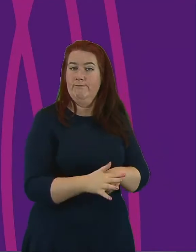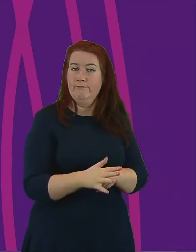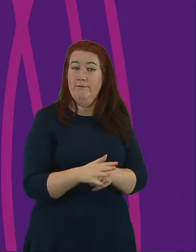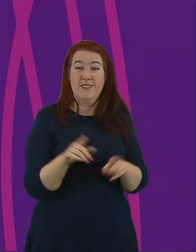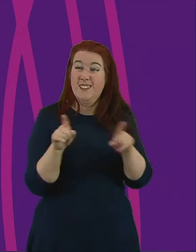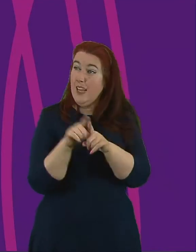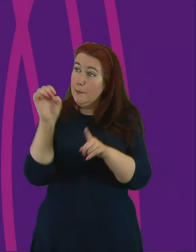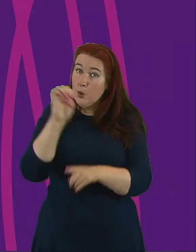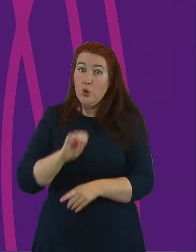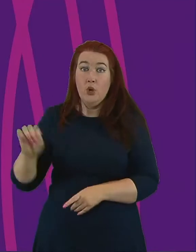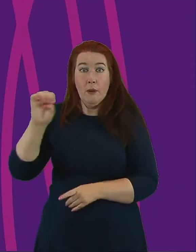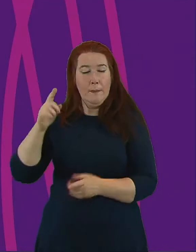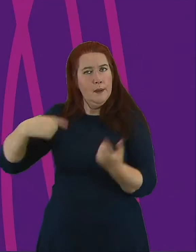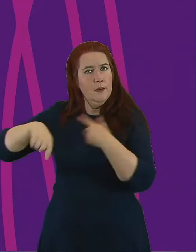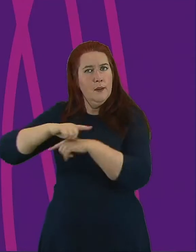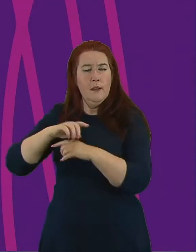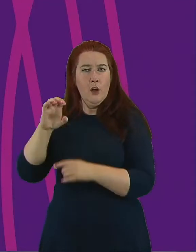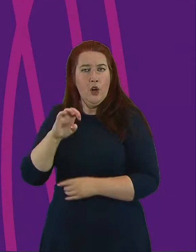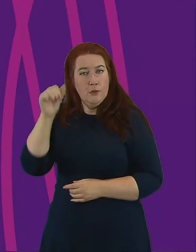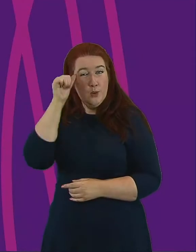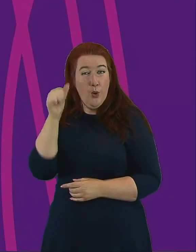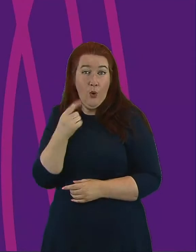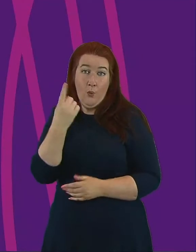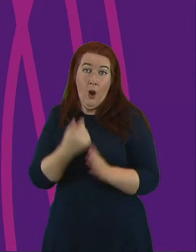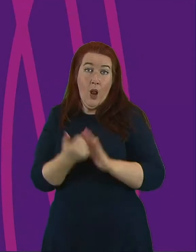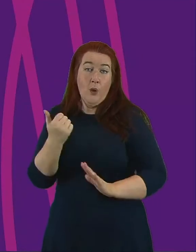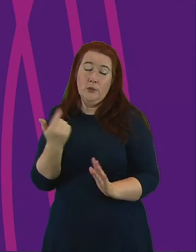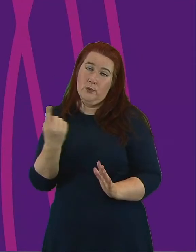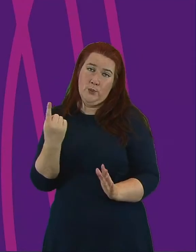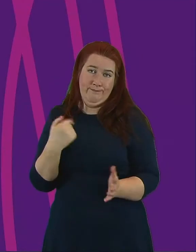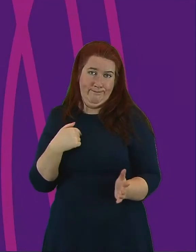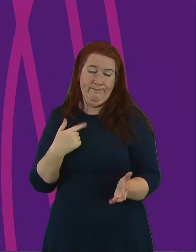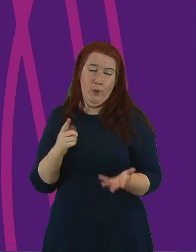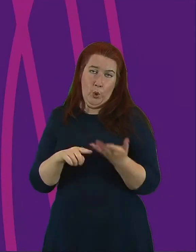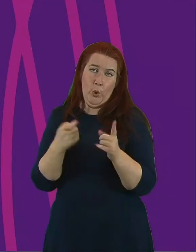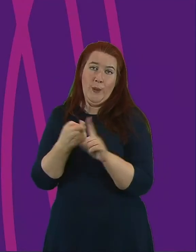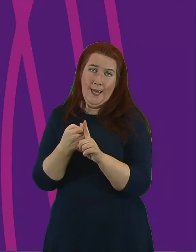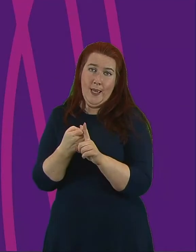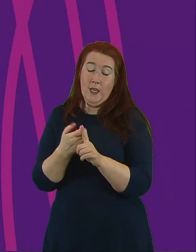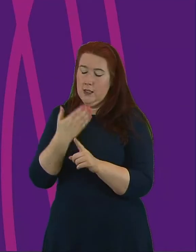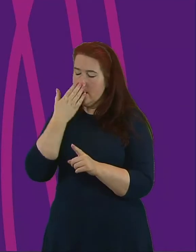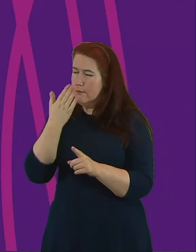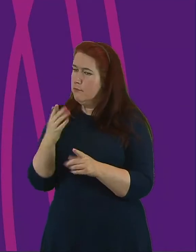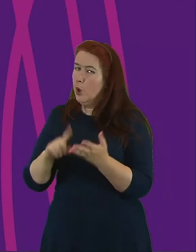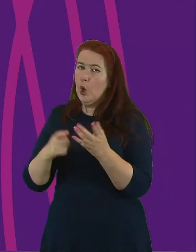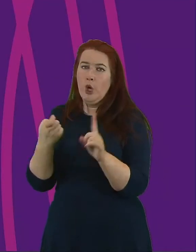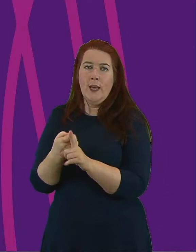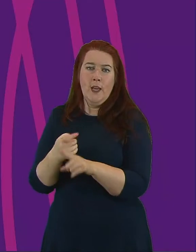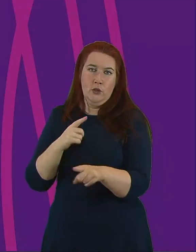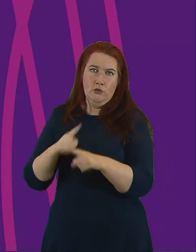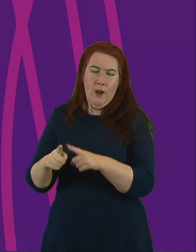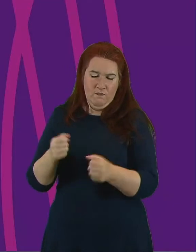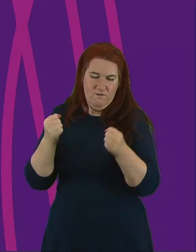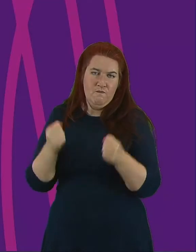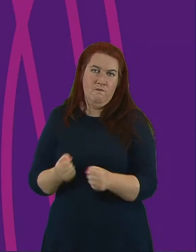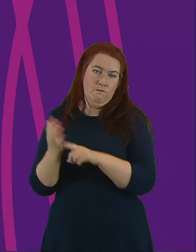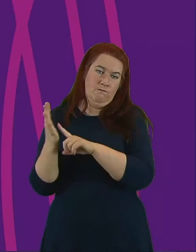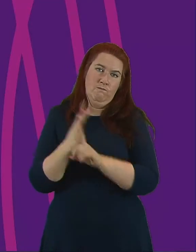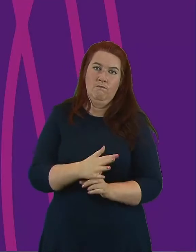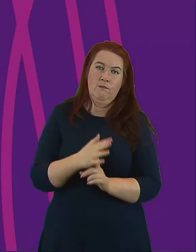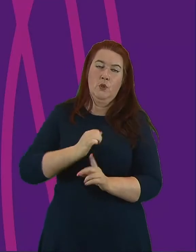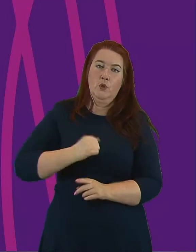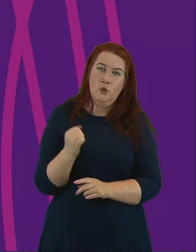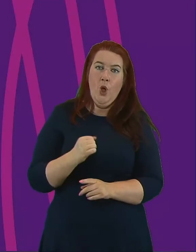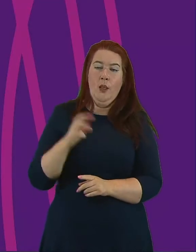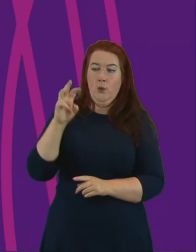Europe, countries know that. The odd one out is the UK, and the UK is determined to try and make sure that it gets its way with Scotland and Wales